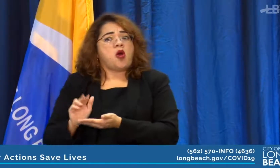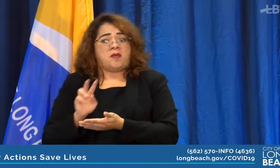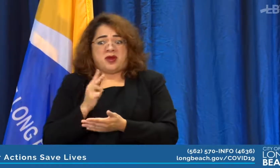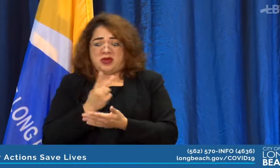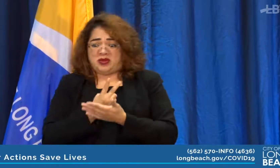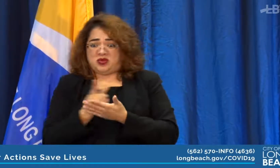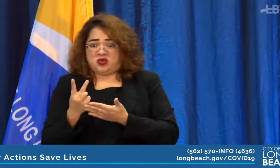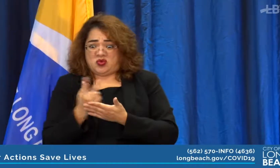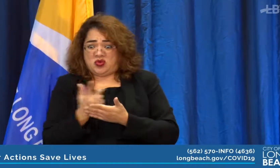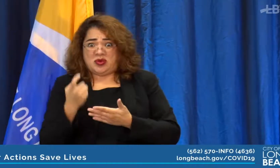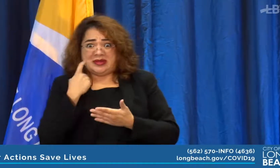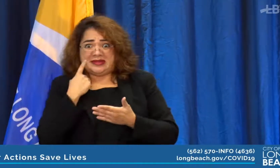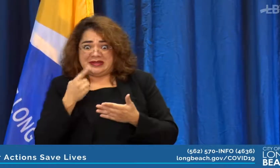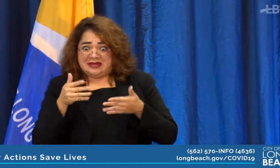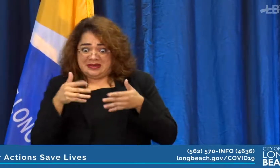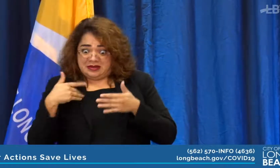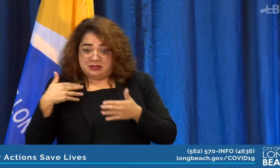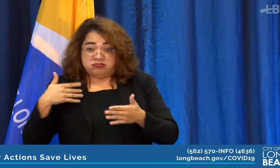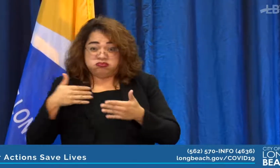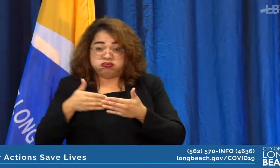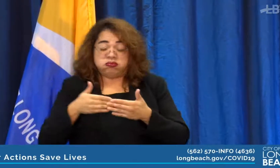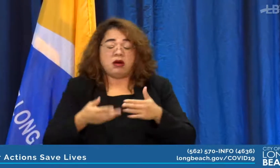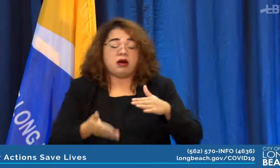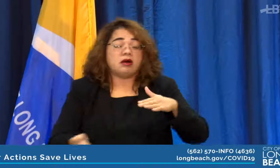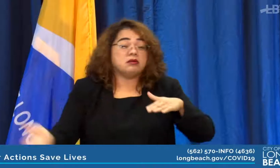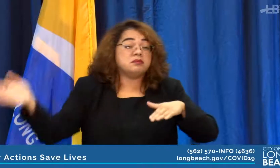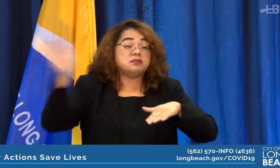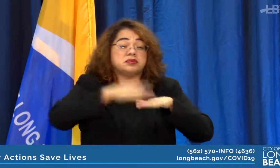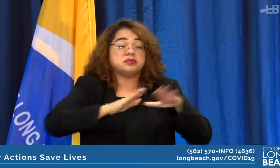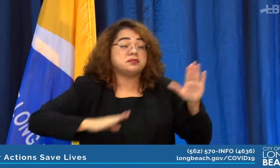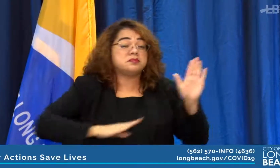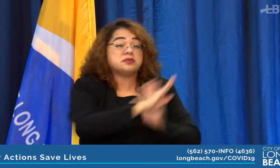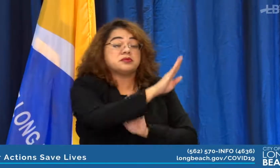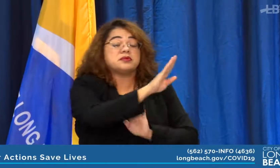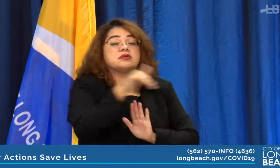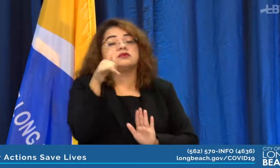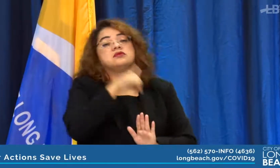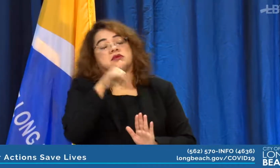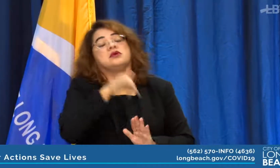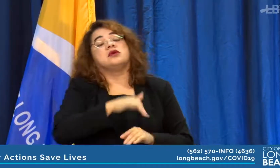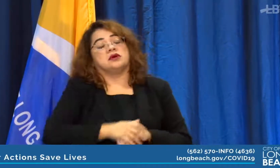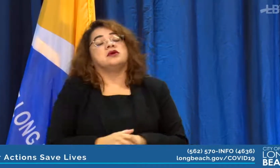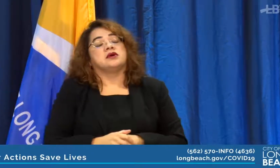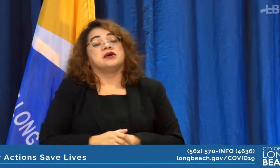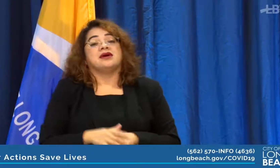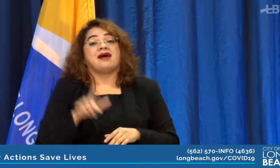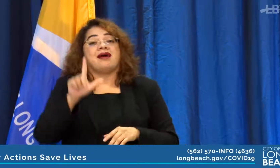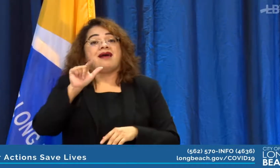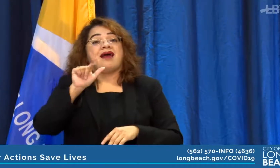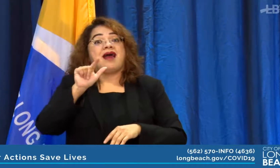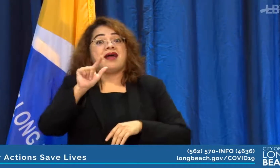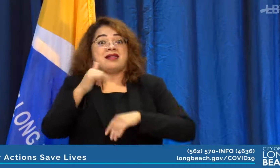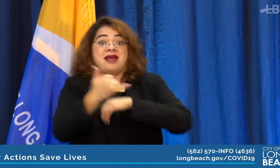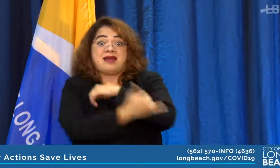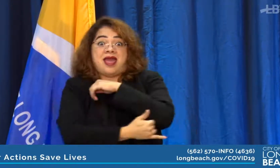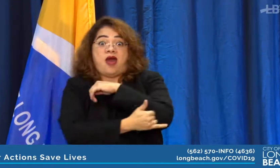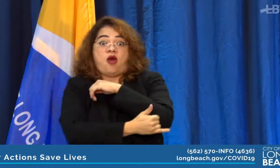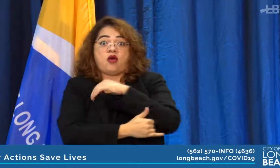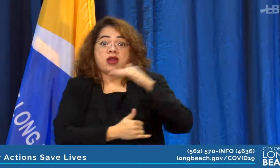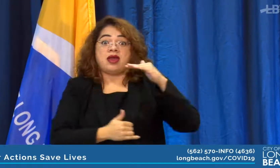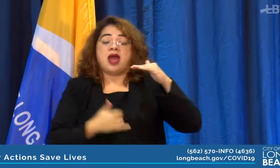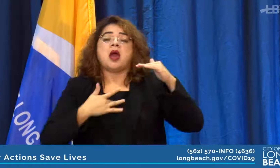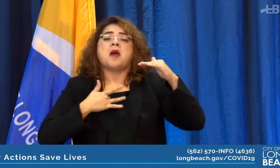a significant increase in our positivity rate that also now falls above the LA County positivity